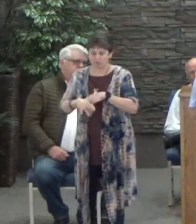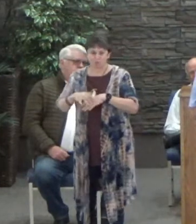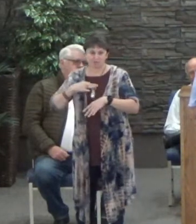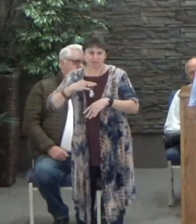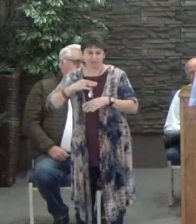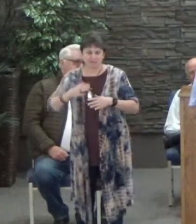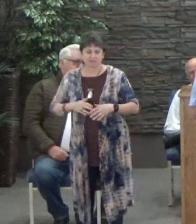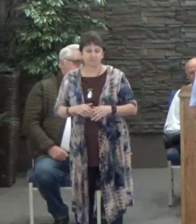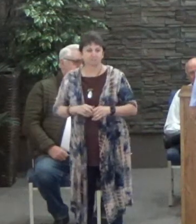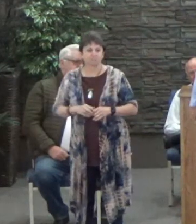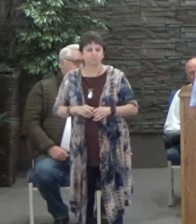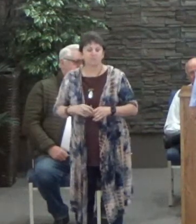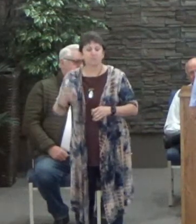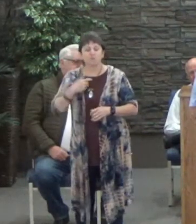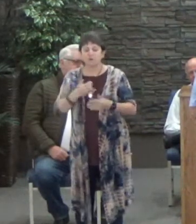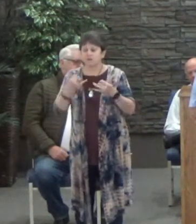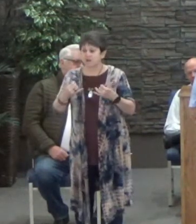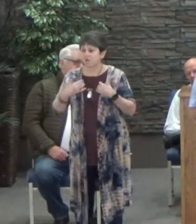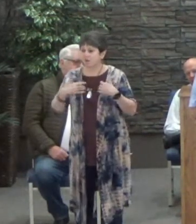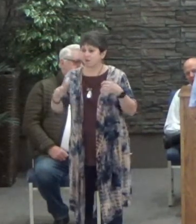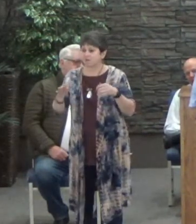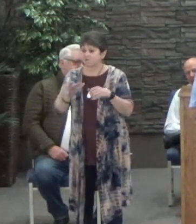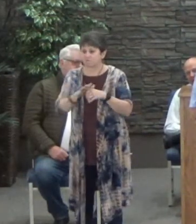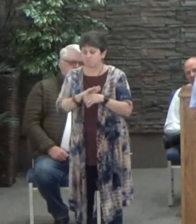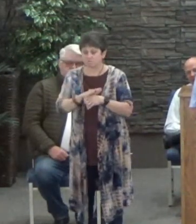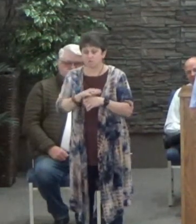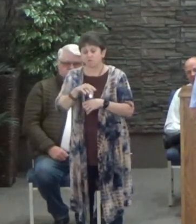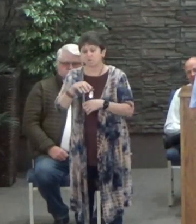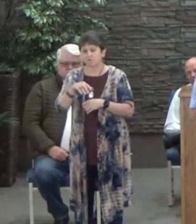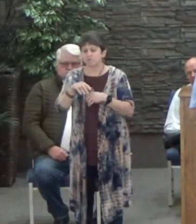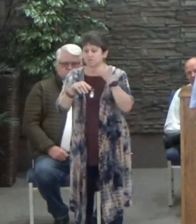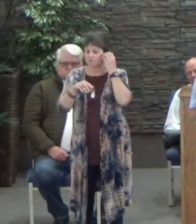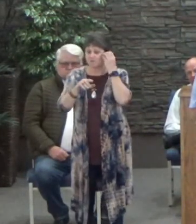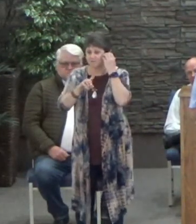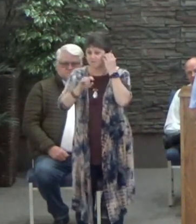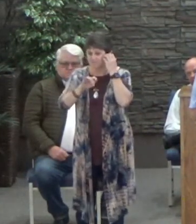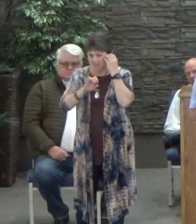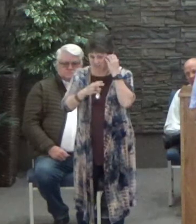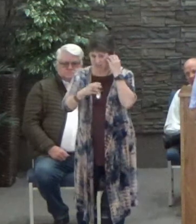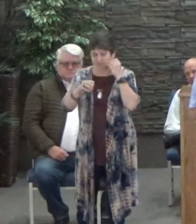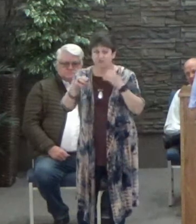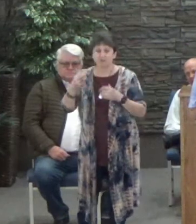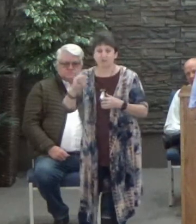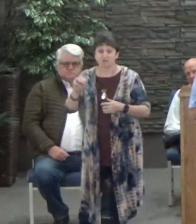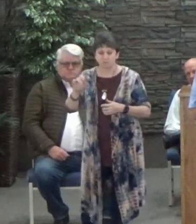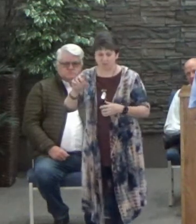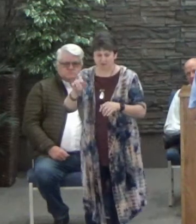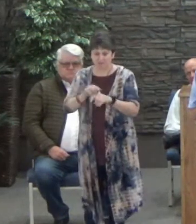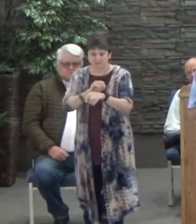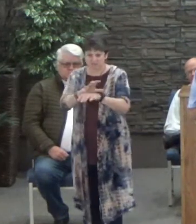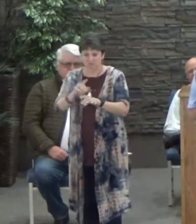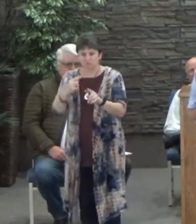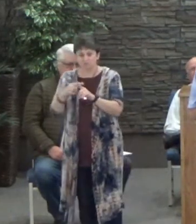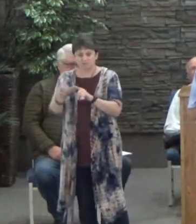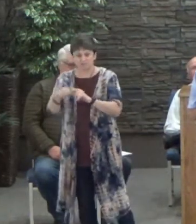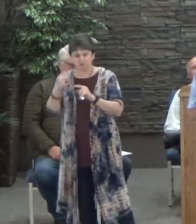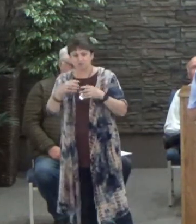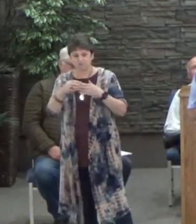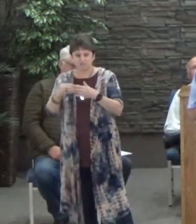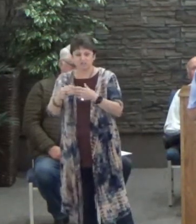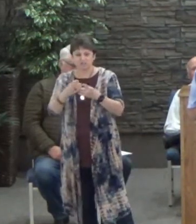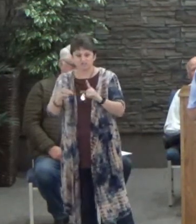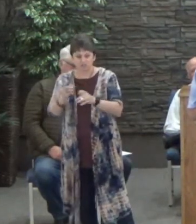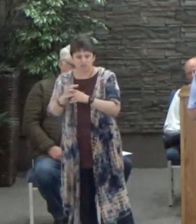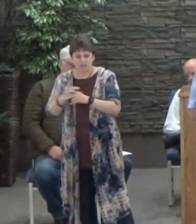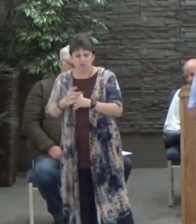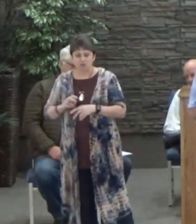candidates. We now have both Zach Schenck and Hannah Burleson as counselors working with the church, plus we have others leading divorce care